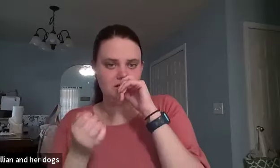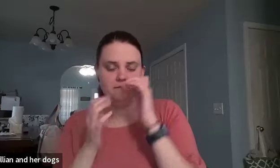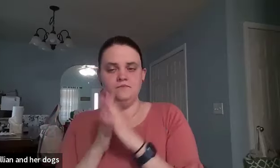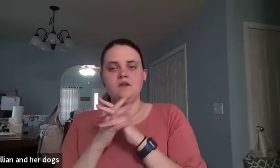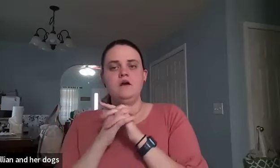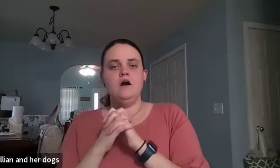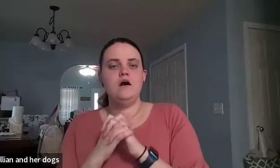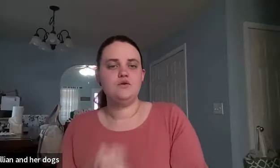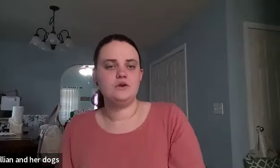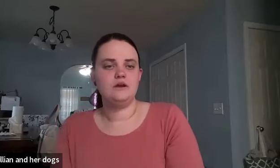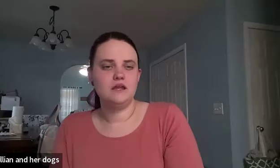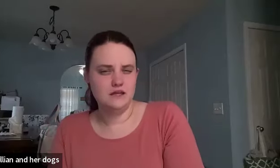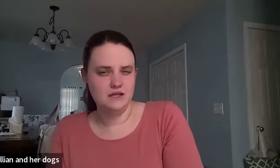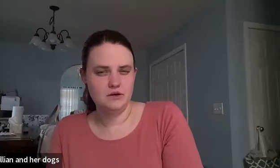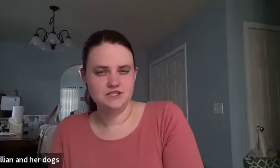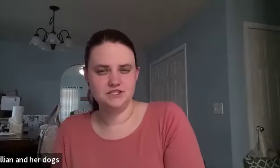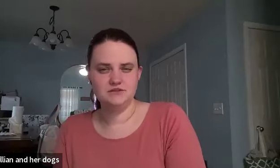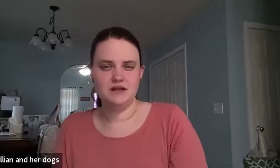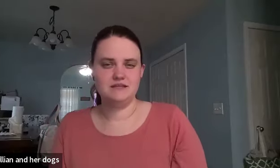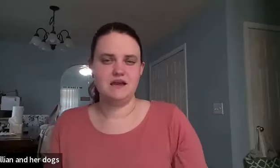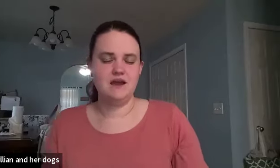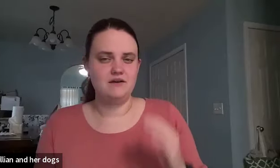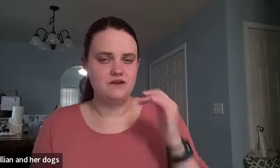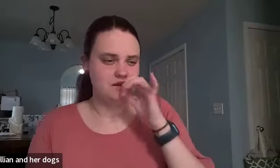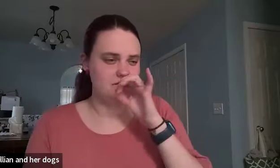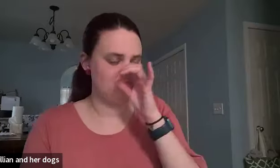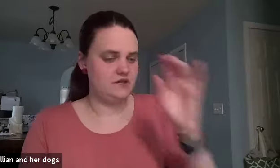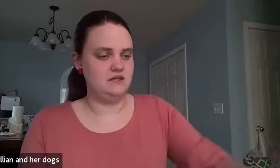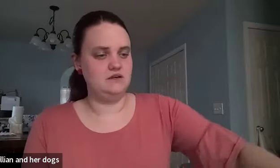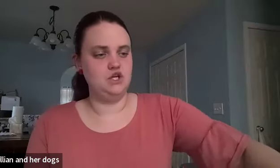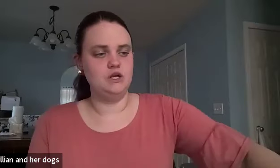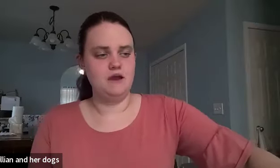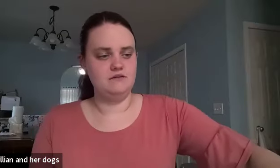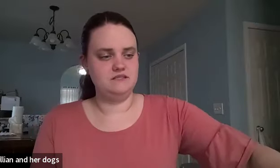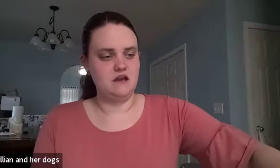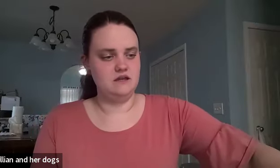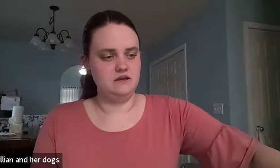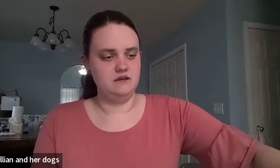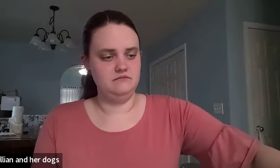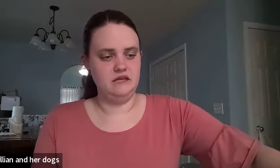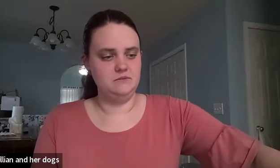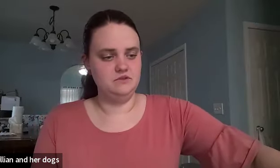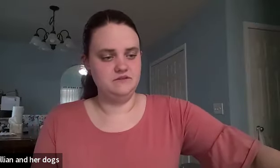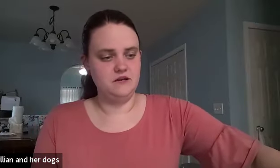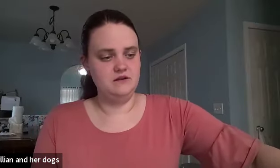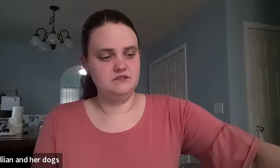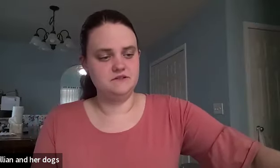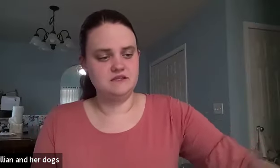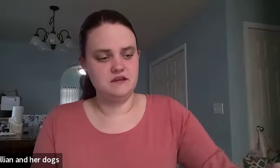Okay. Are there any questions you guys have? I know it's been a good amount of different animals, different